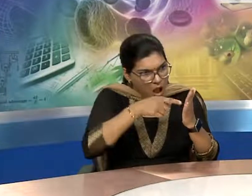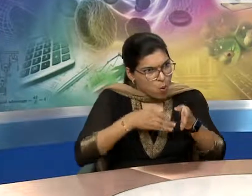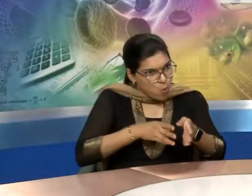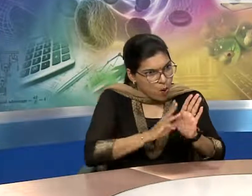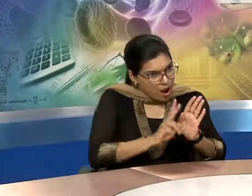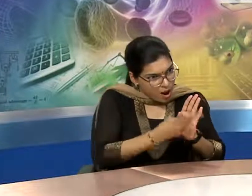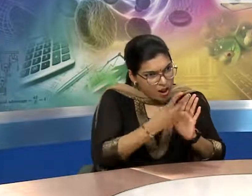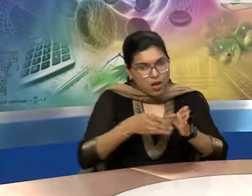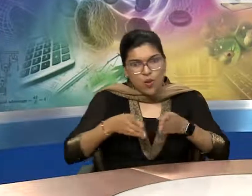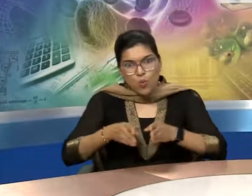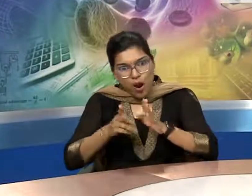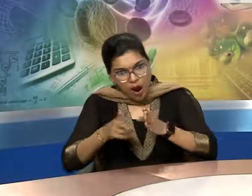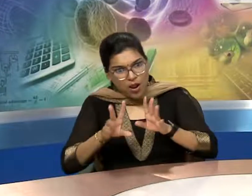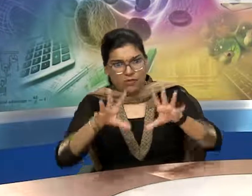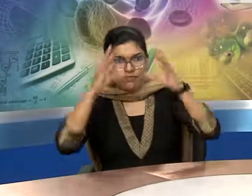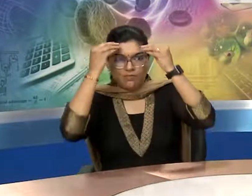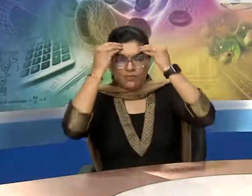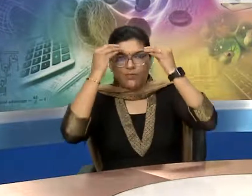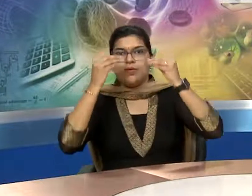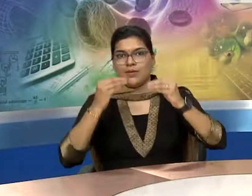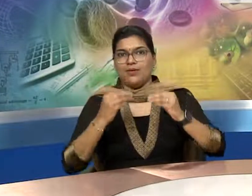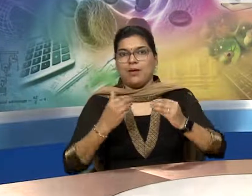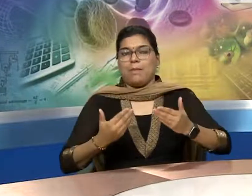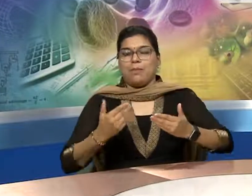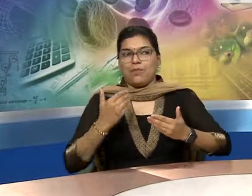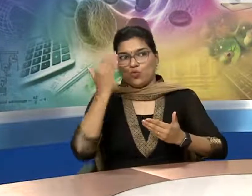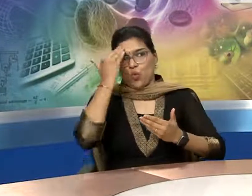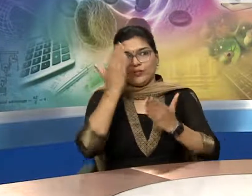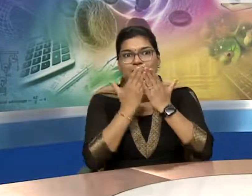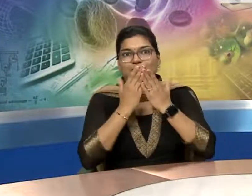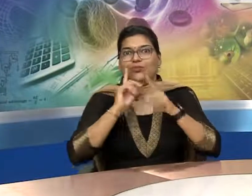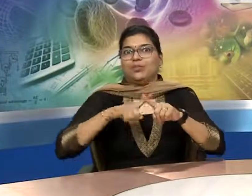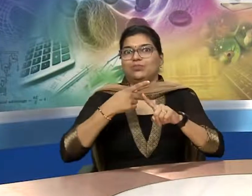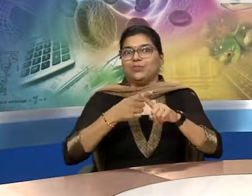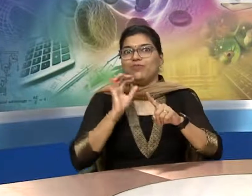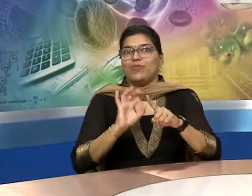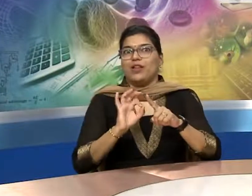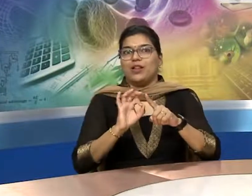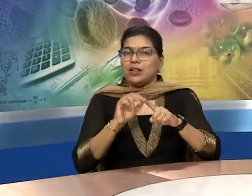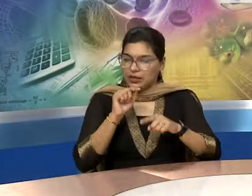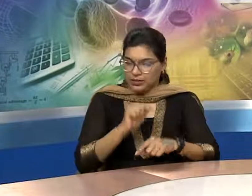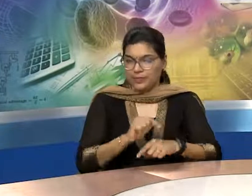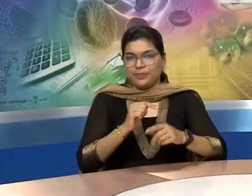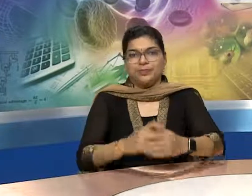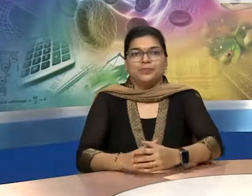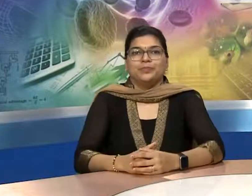and informal lifelong self-education in the community.